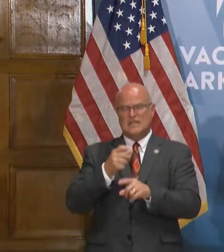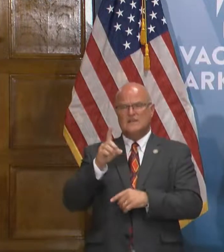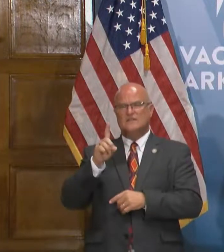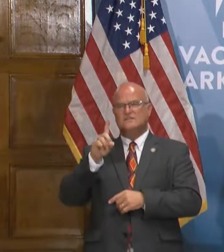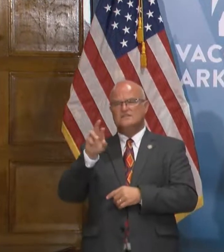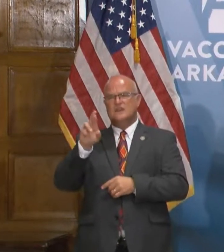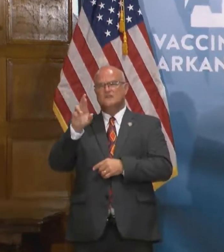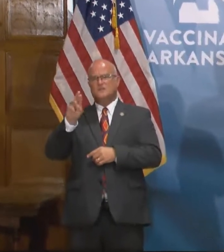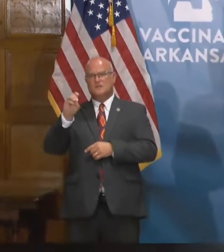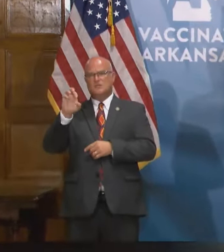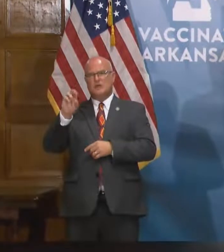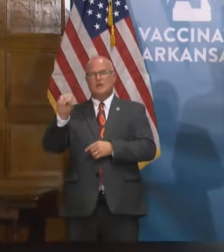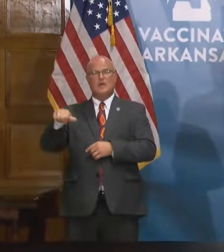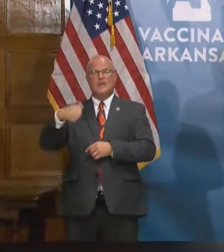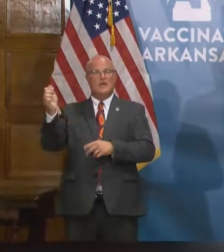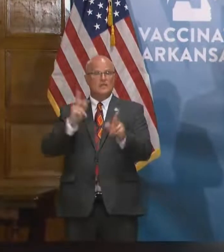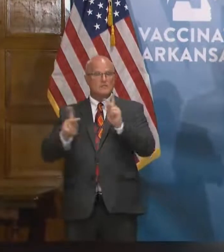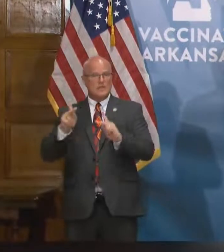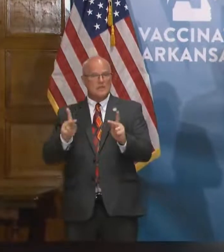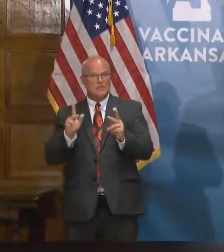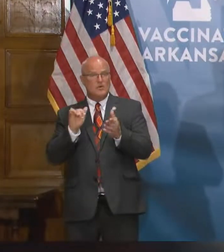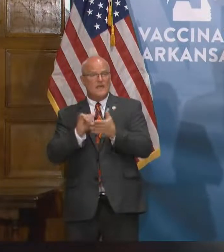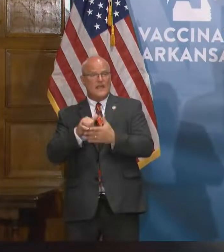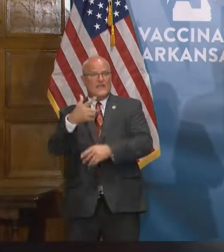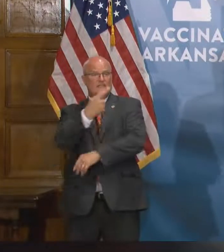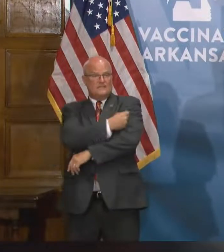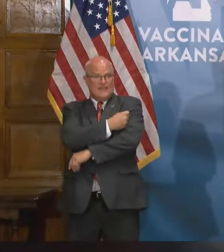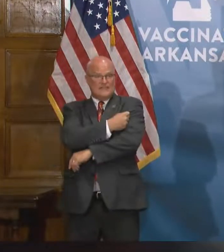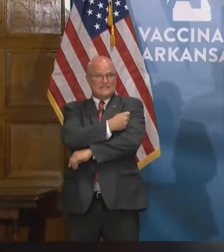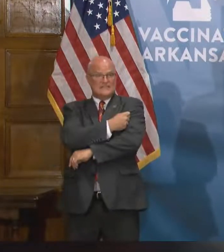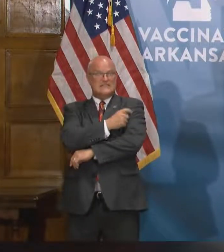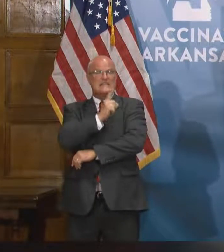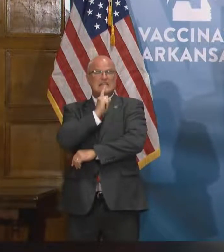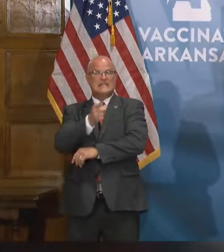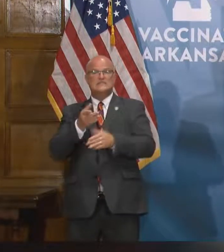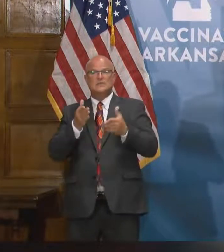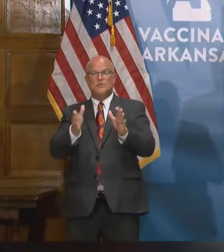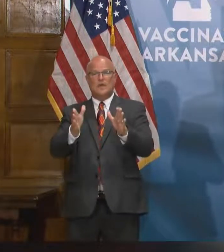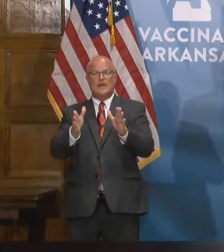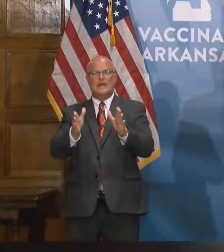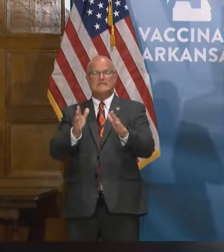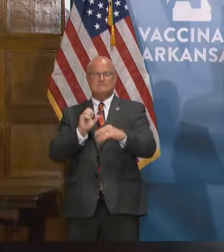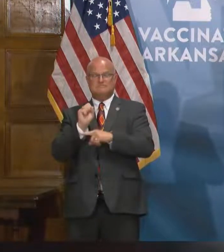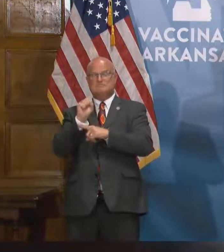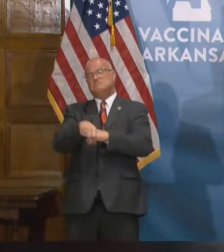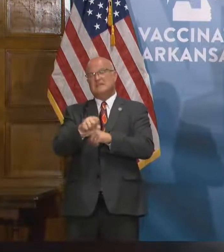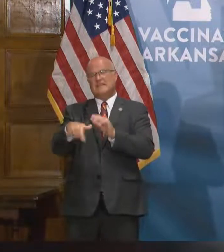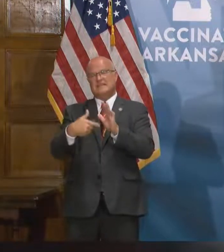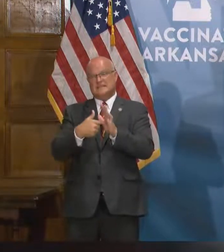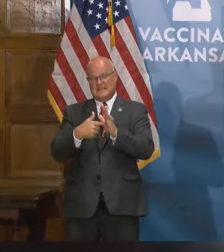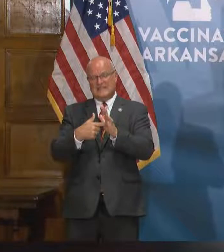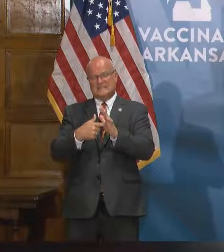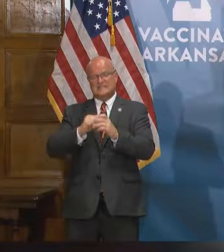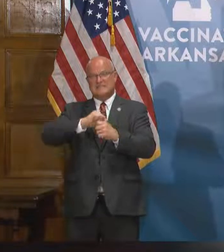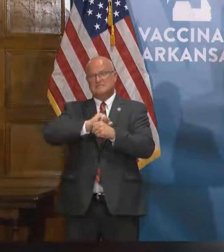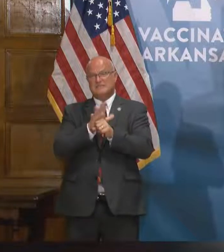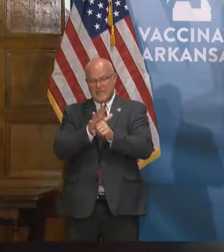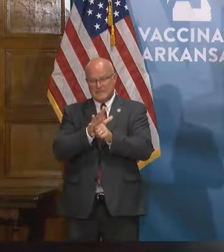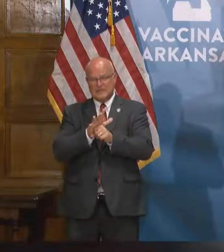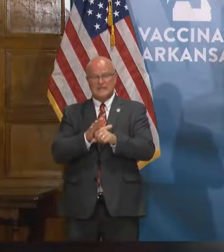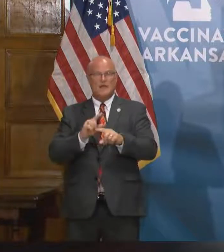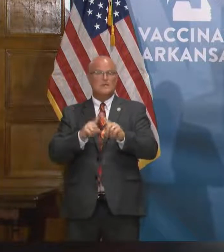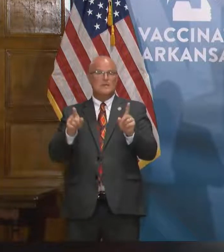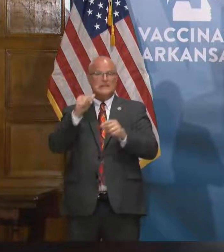Romero, and a bunch of other officials is that the vaccine, the COVID vaccine, is the way we're going to beat this surge and beat the pandemic in general.